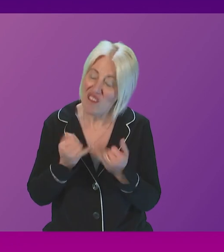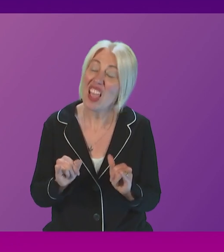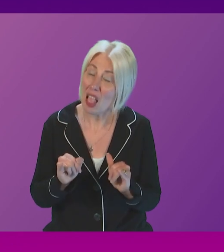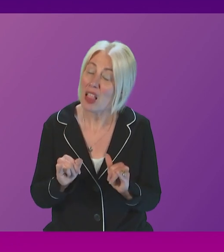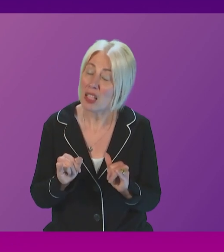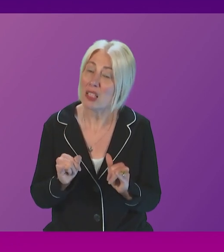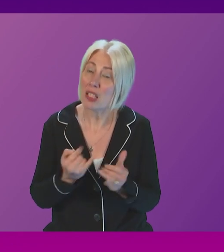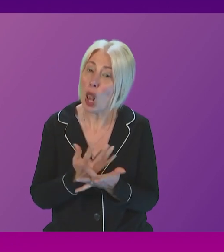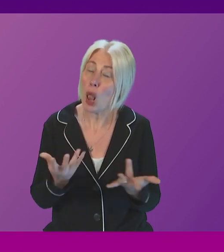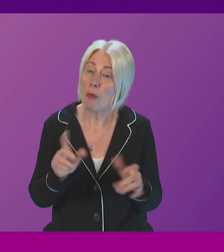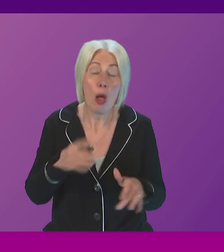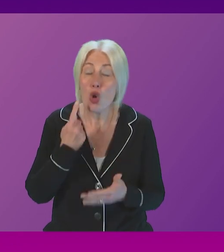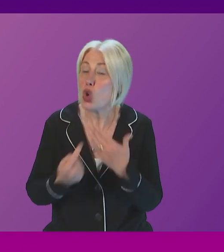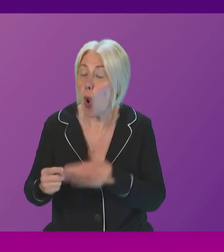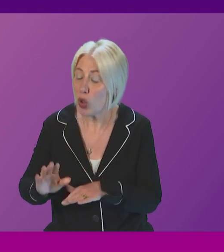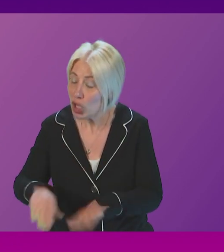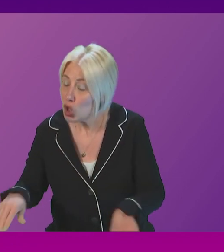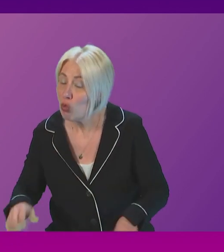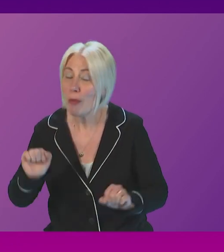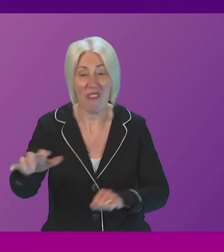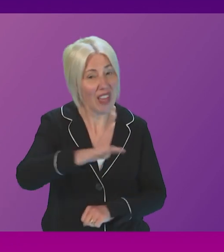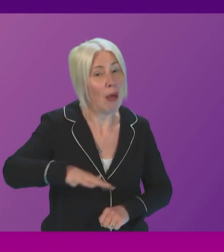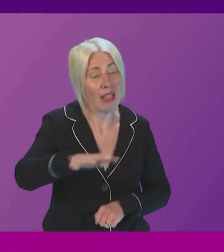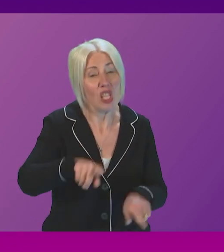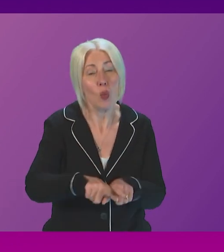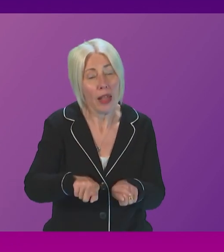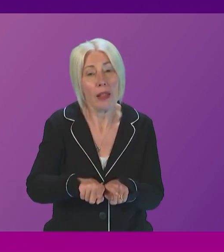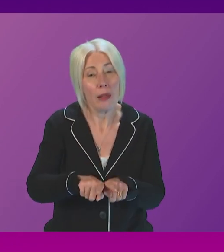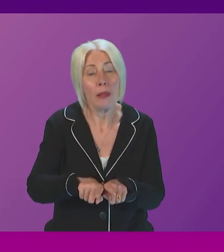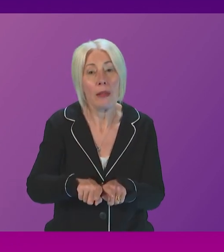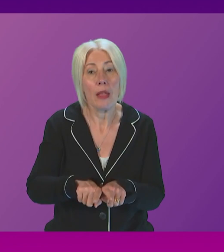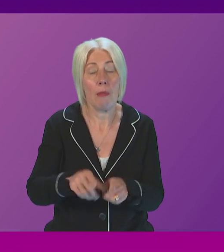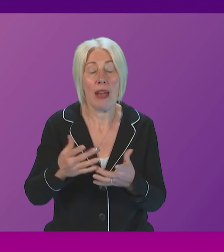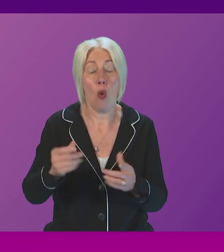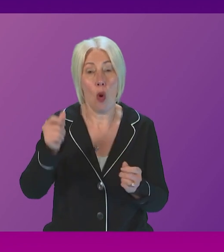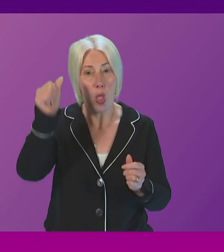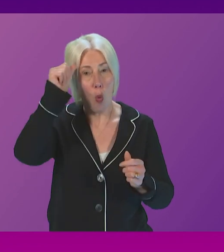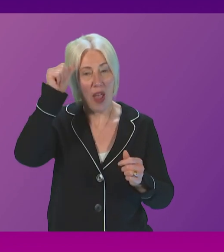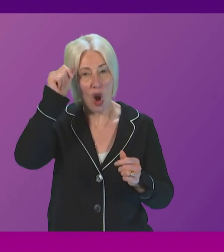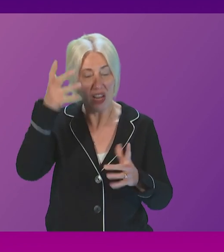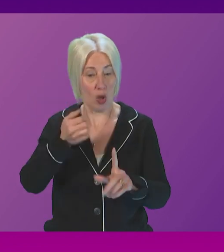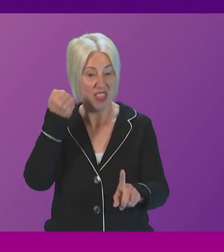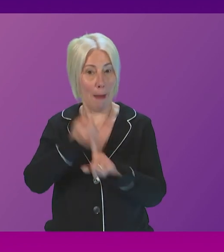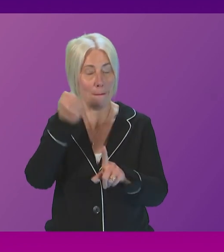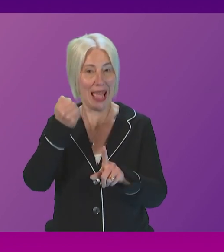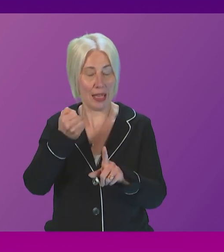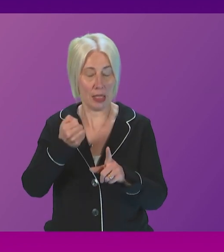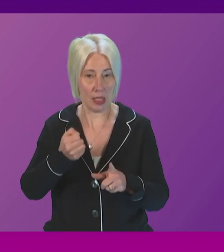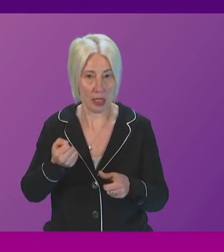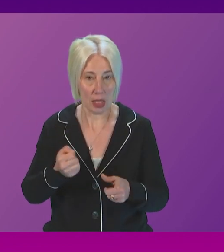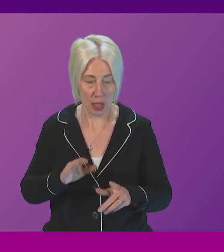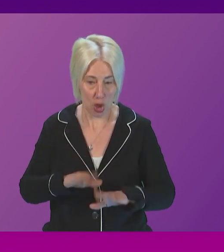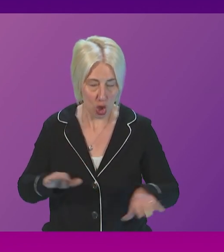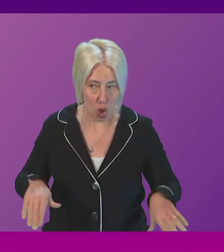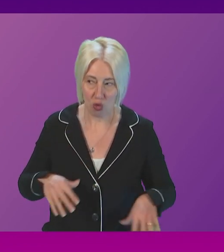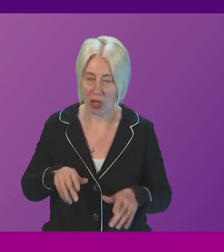many people, not just children, but their families too. As well as increasing the awareness of the impact of these failures on the children and their